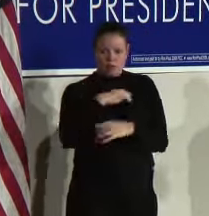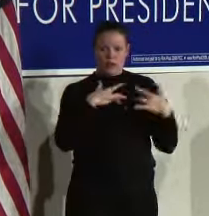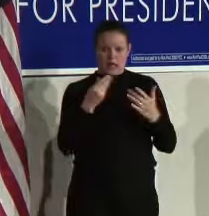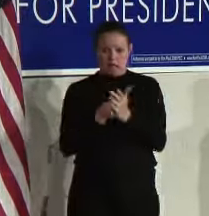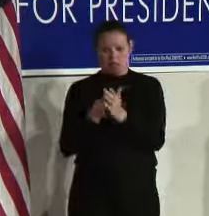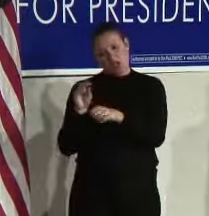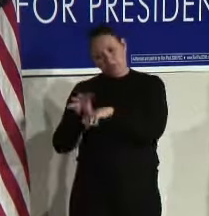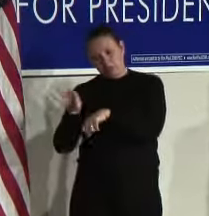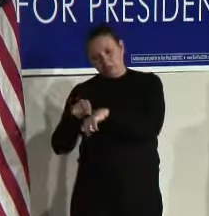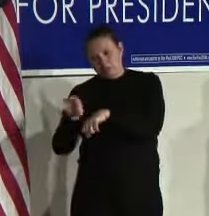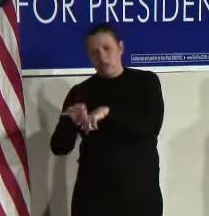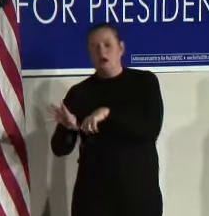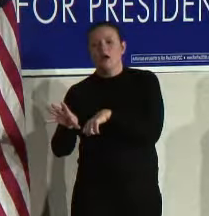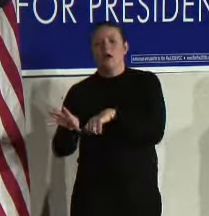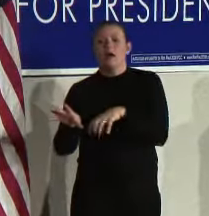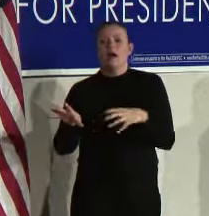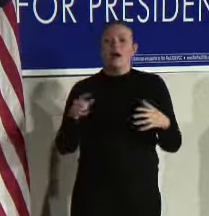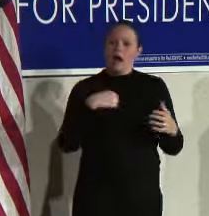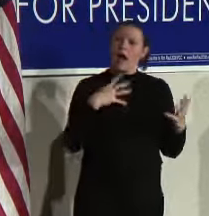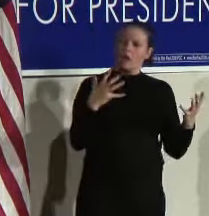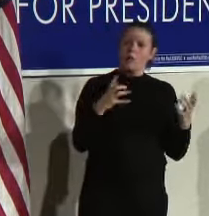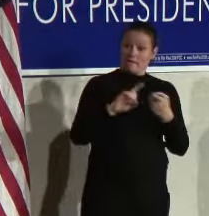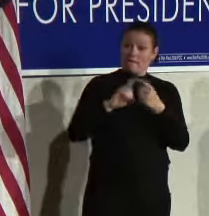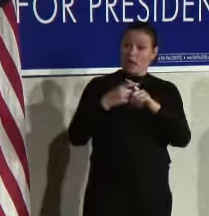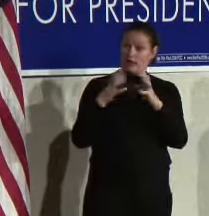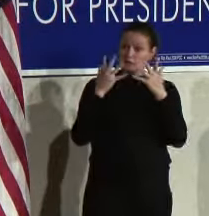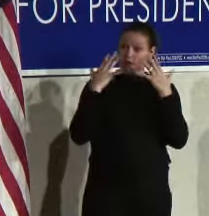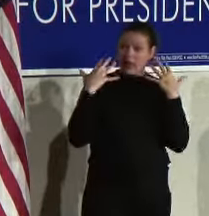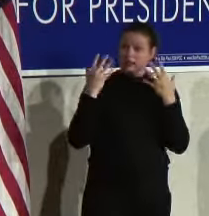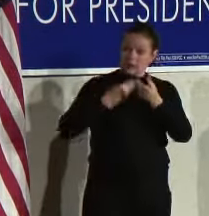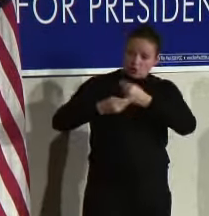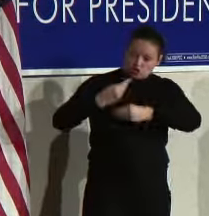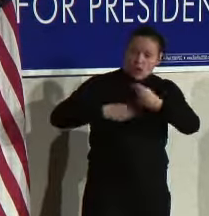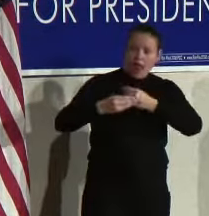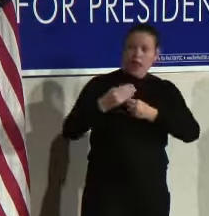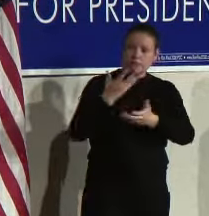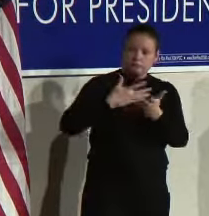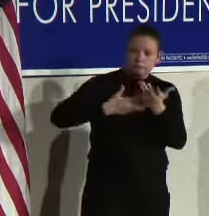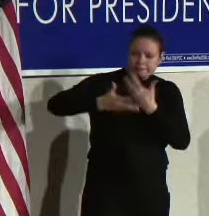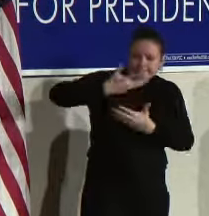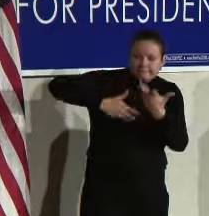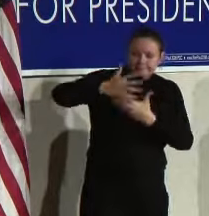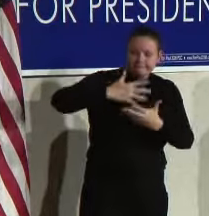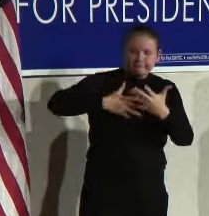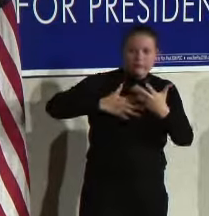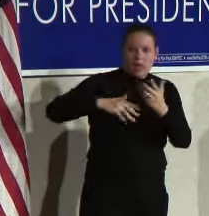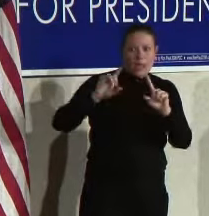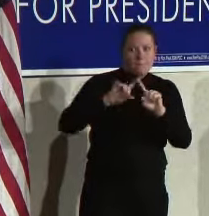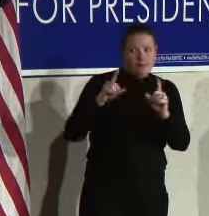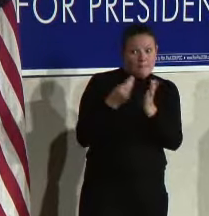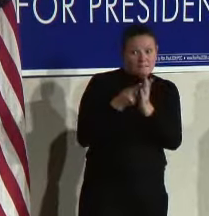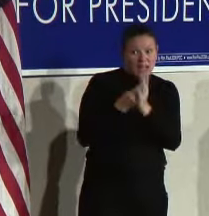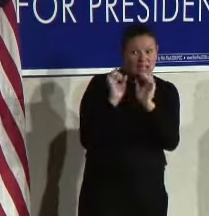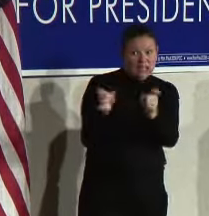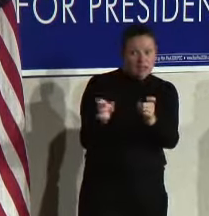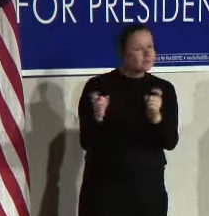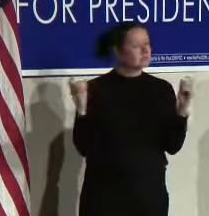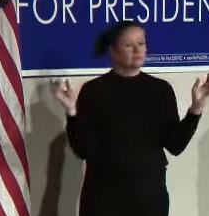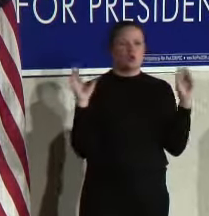and Egypt and all these other places. I want to be friends with people, trade with people, get along with them, but not to give them any money